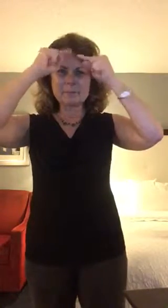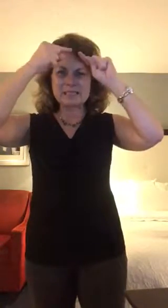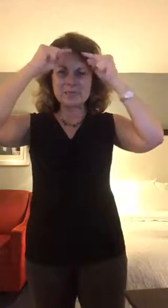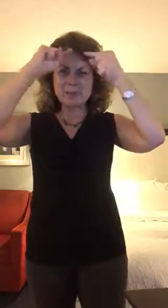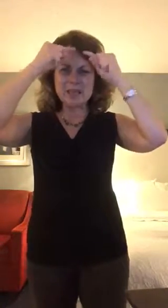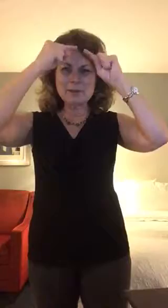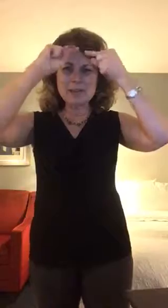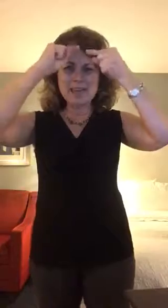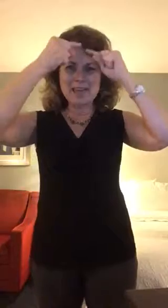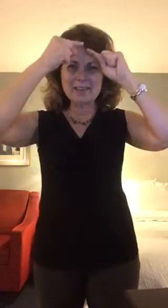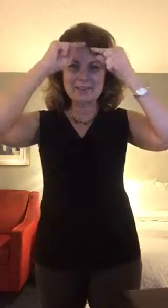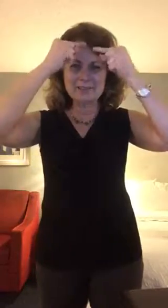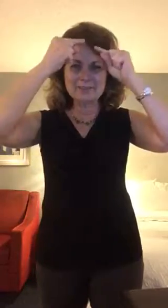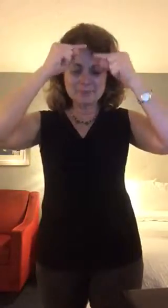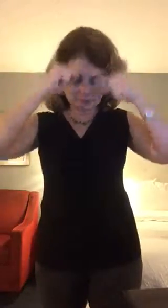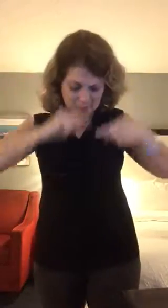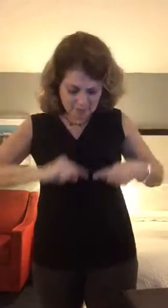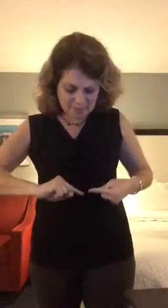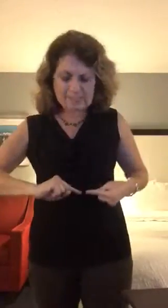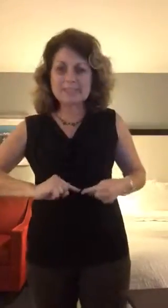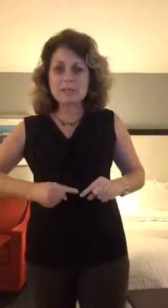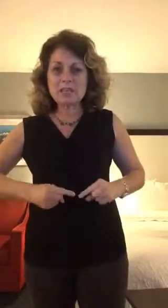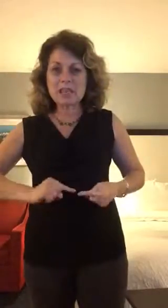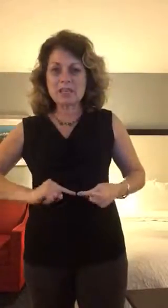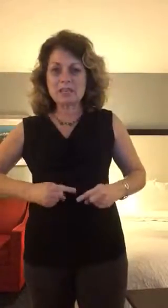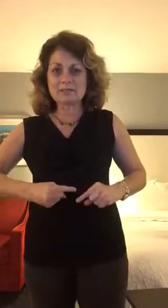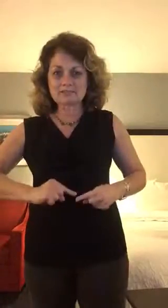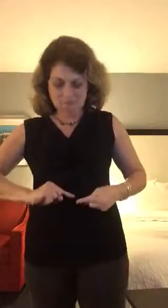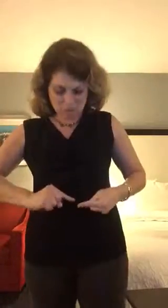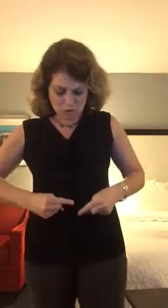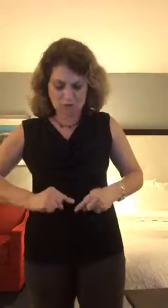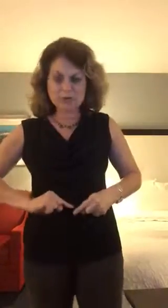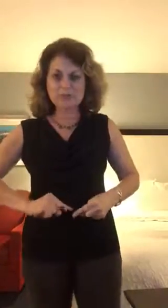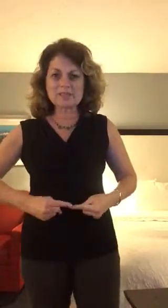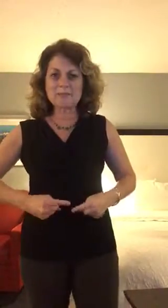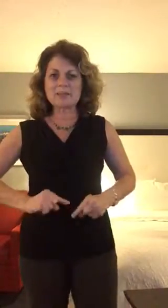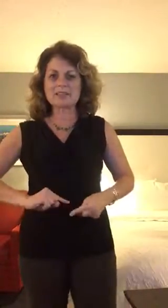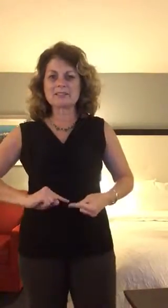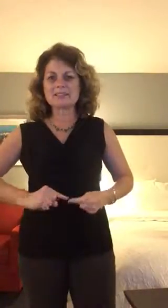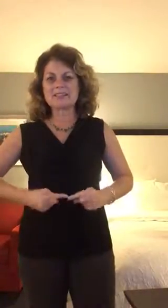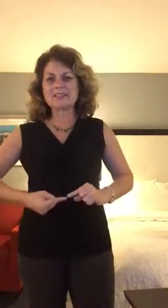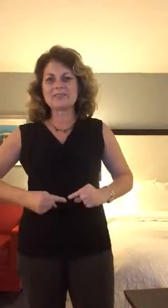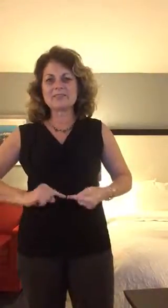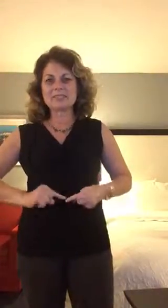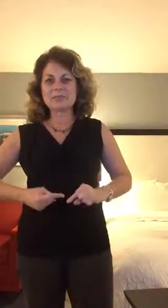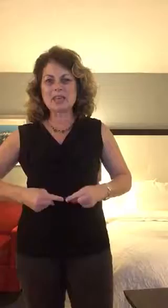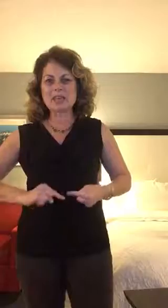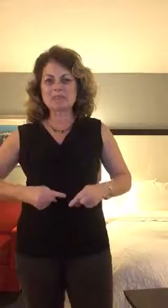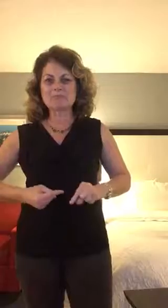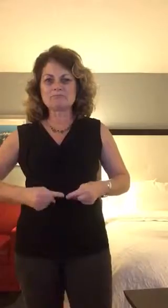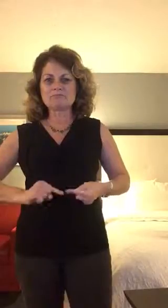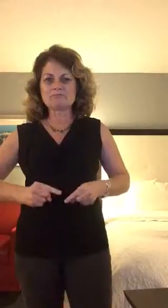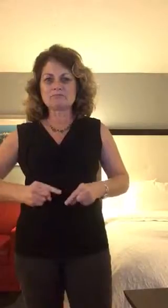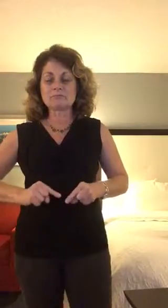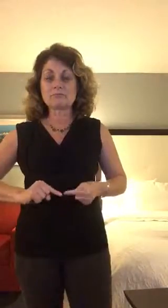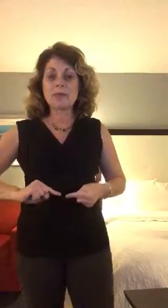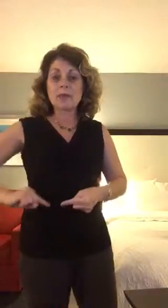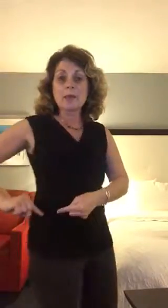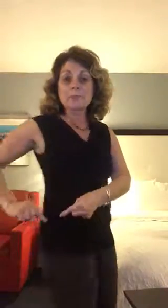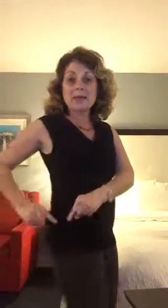Means I have a pain in my head. Stomach ache. Over your stomach. A stomach ache. Pain